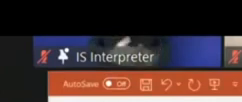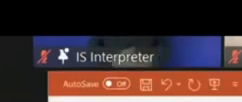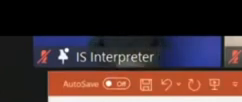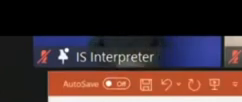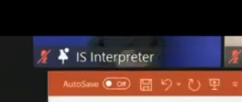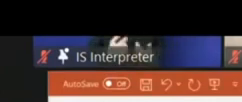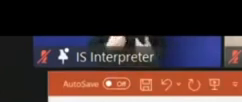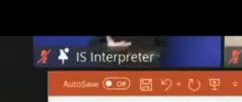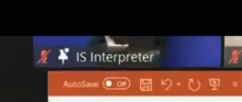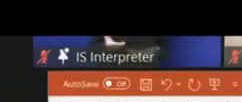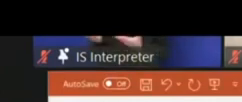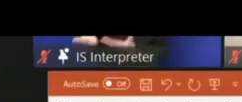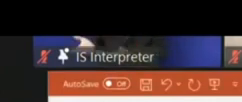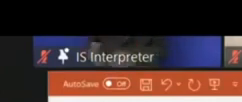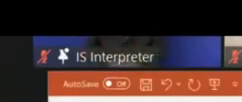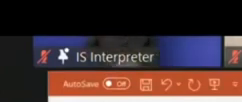Ms. Noura is the